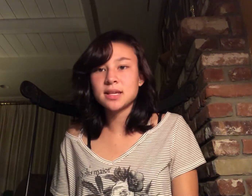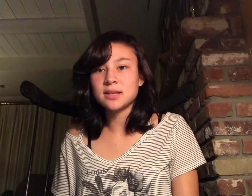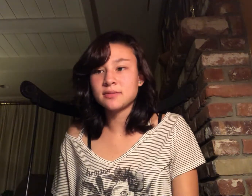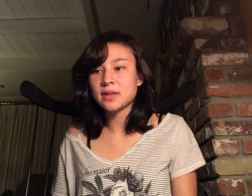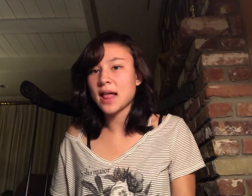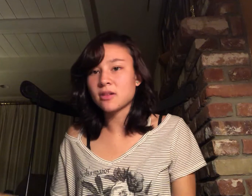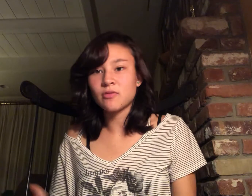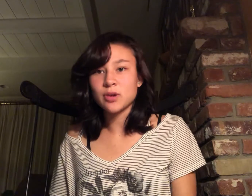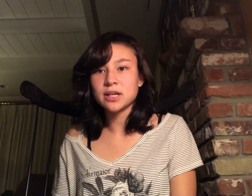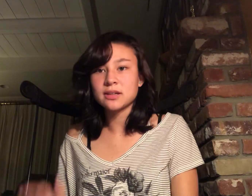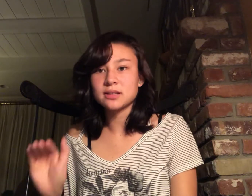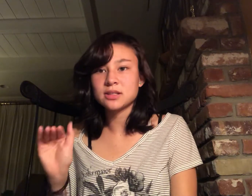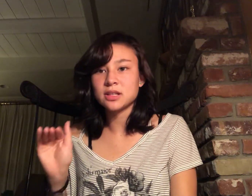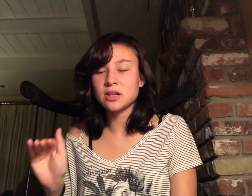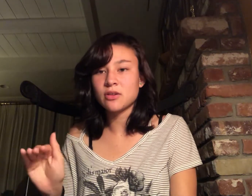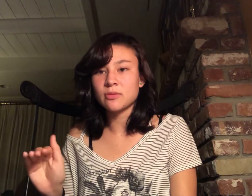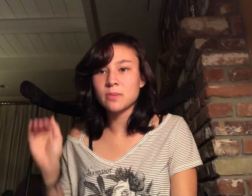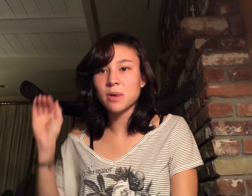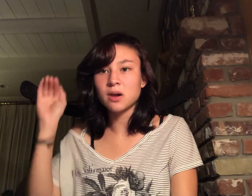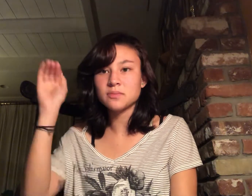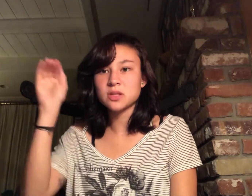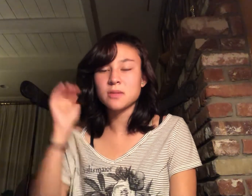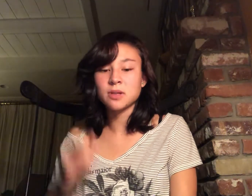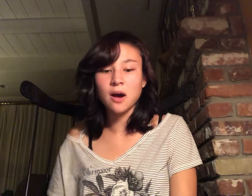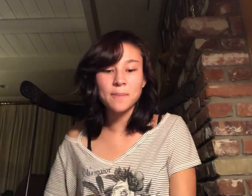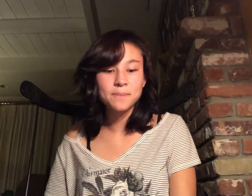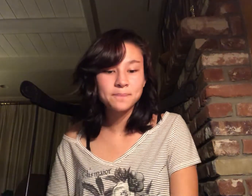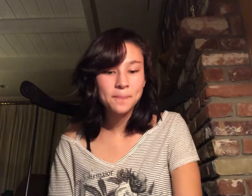in California. So you can go from the bottom to the top.